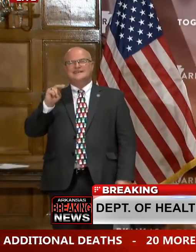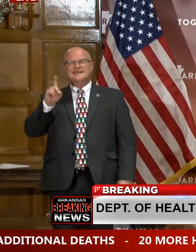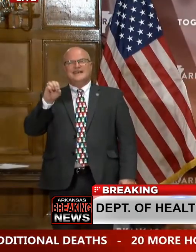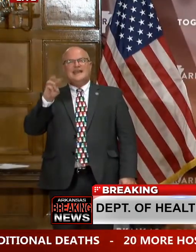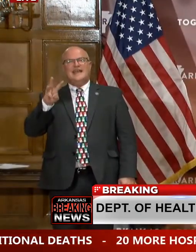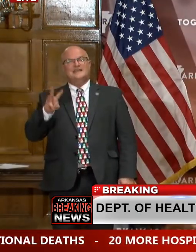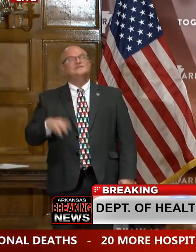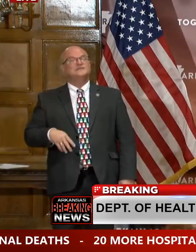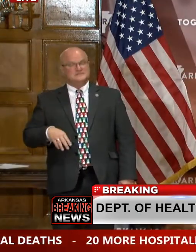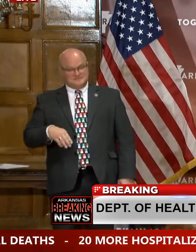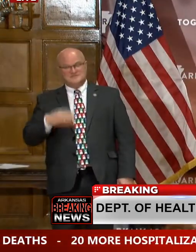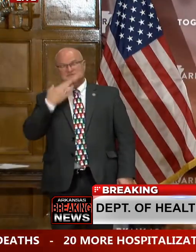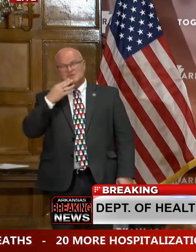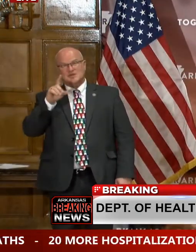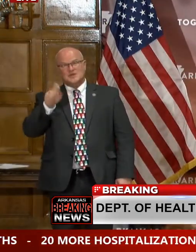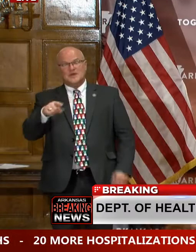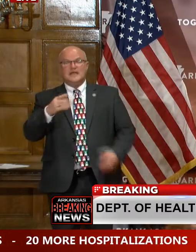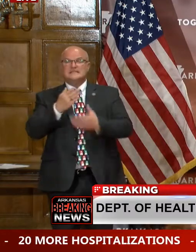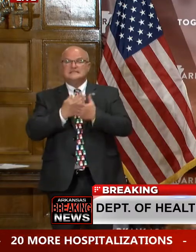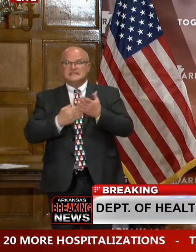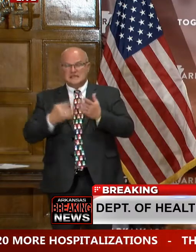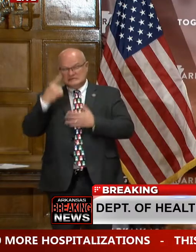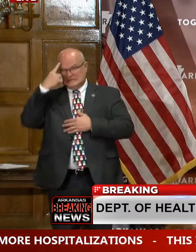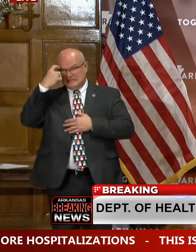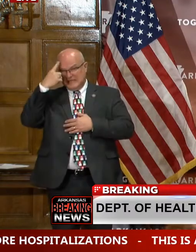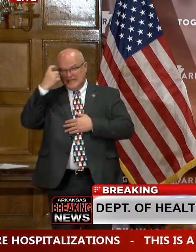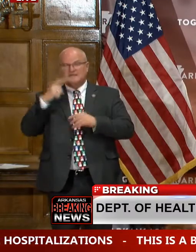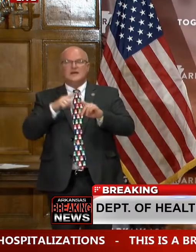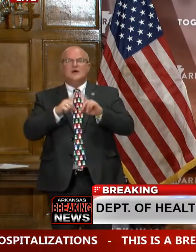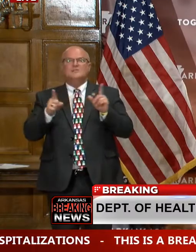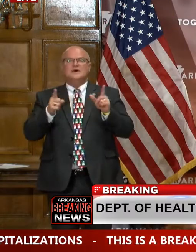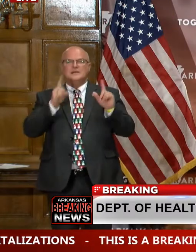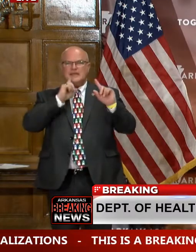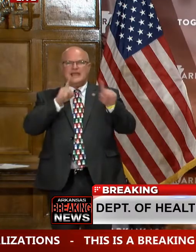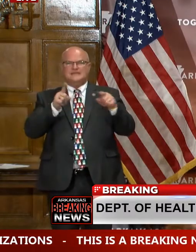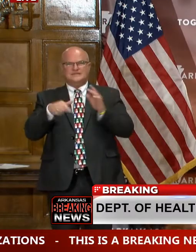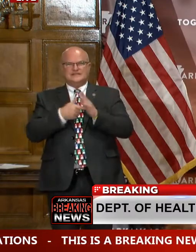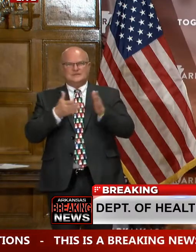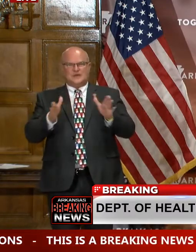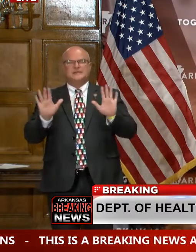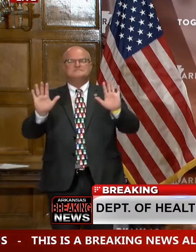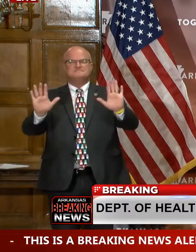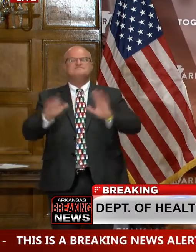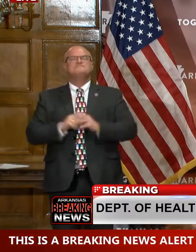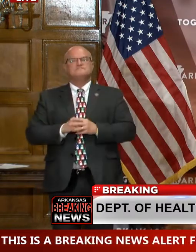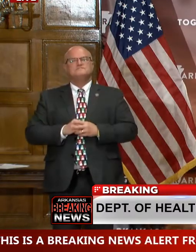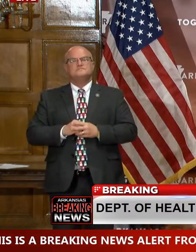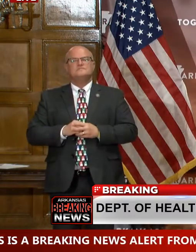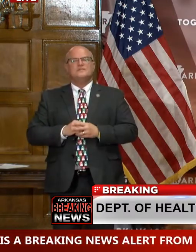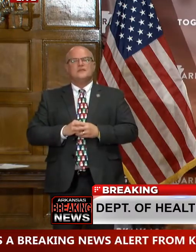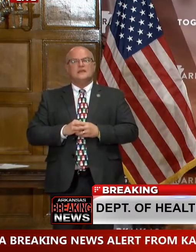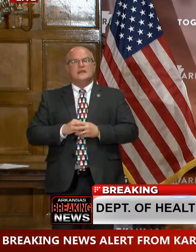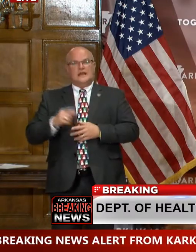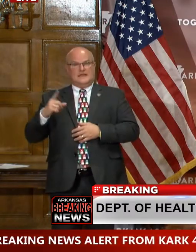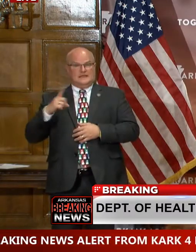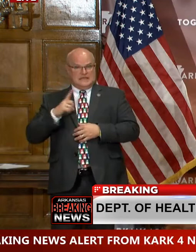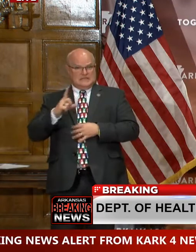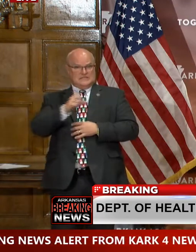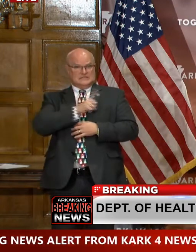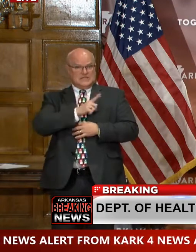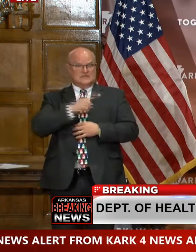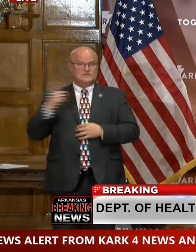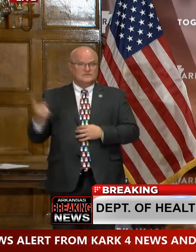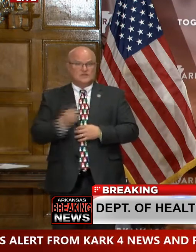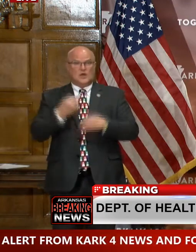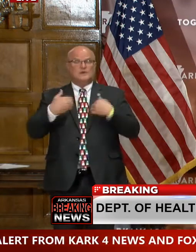ask a good question. Some of it is speculative, but let me answer it this way, that the legislature has